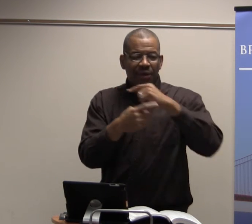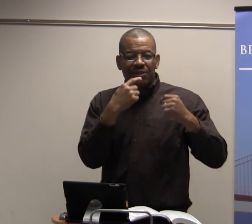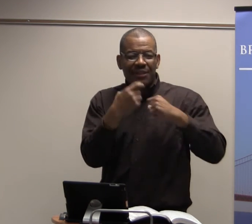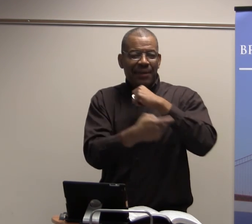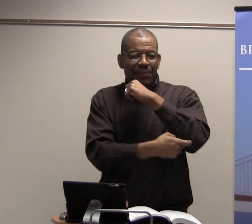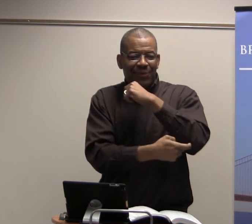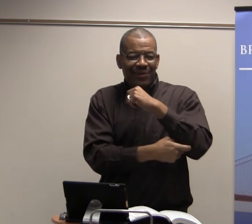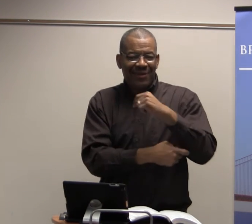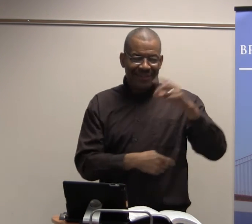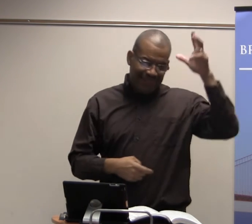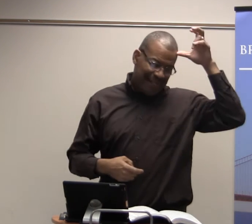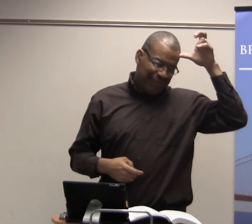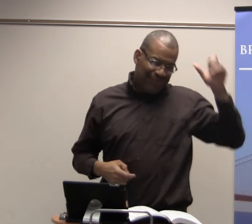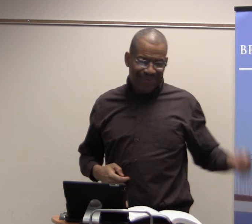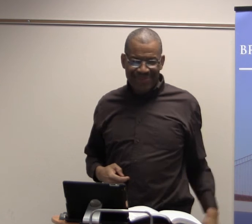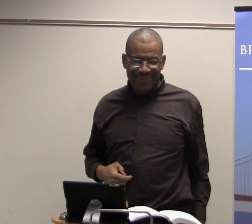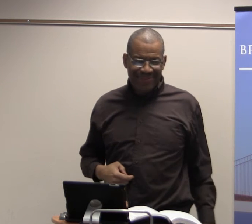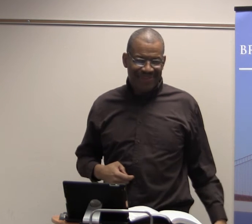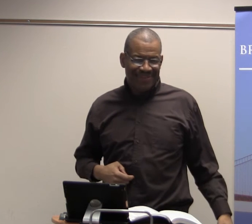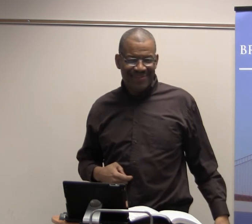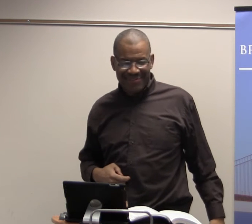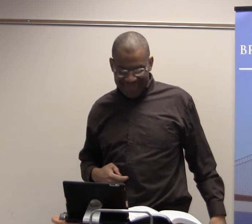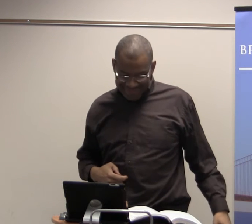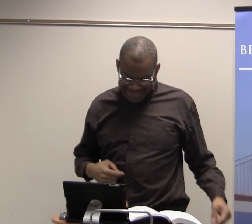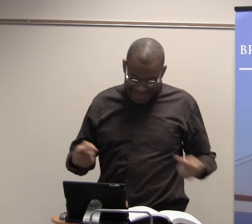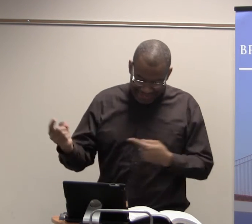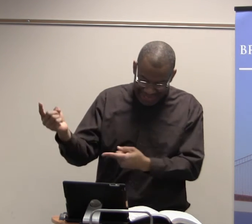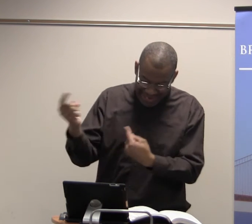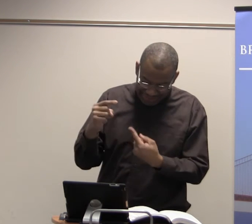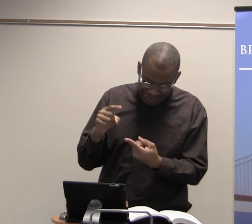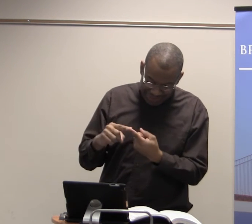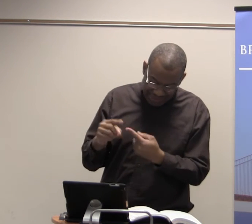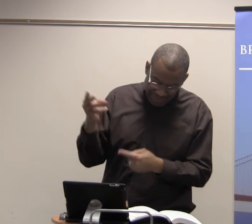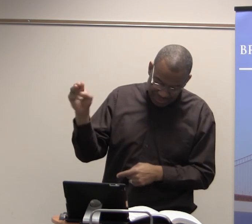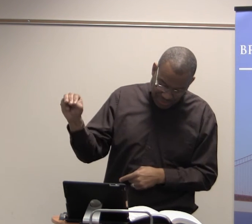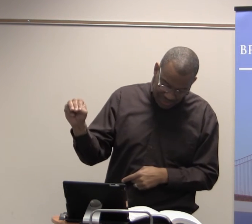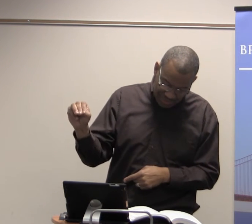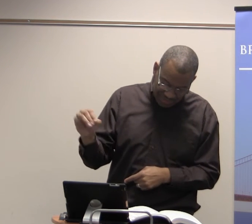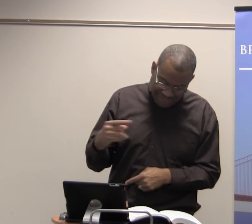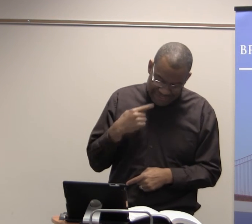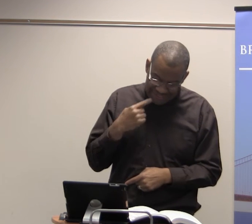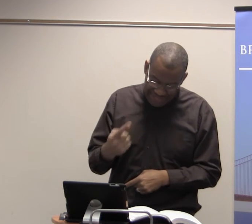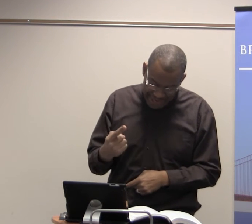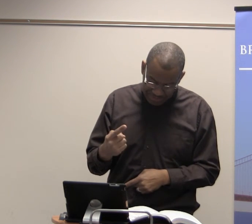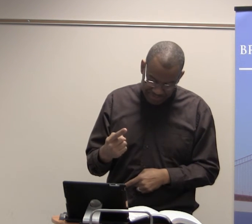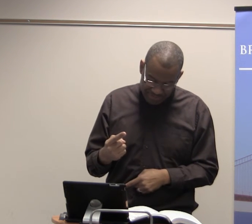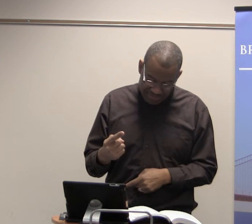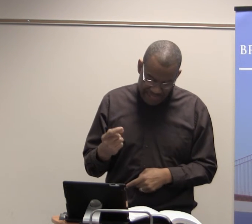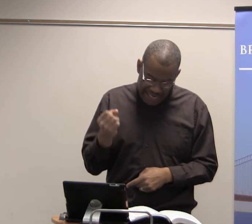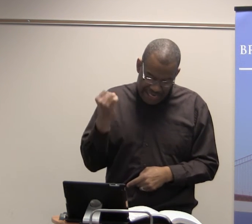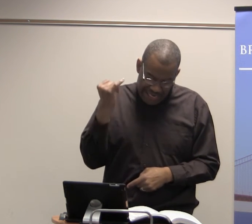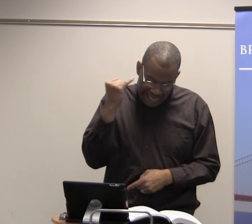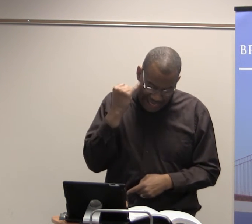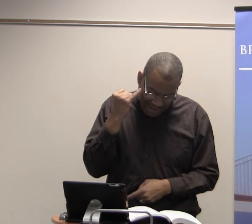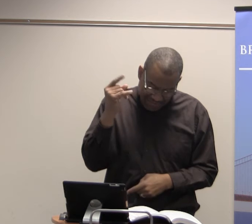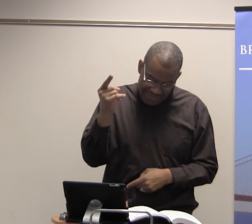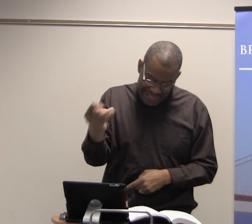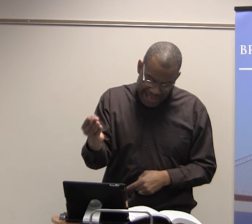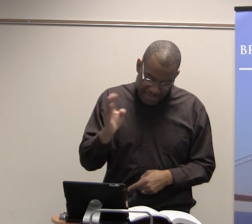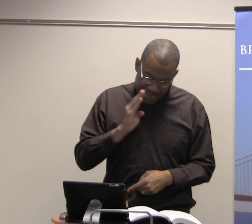who's the temper? Yep. He came to him. He said, if thou